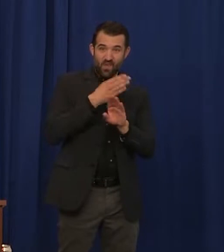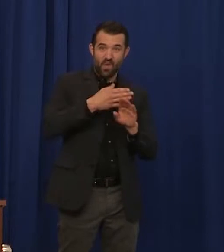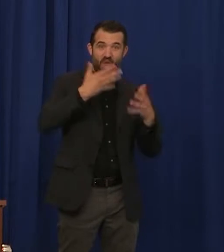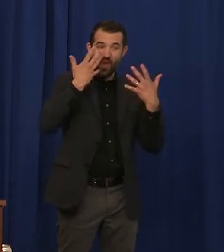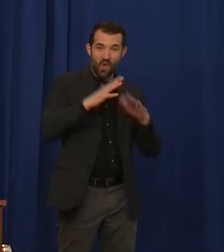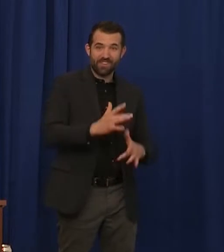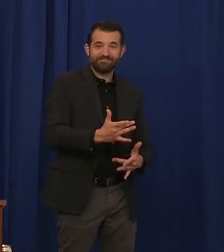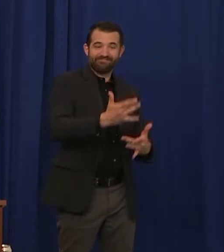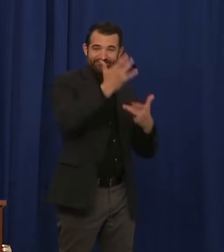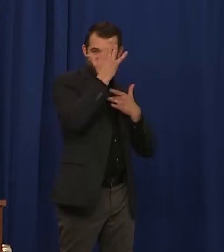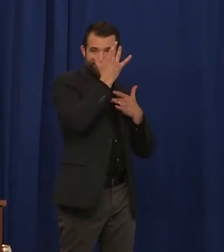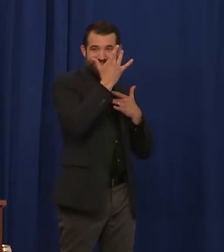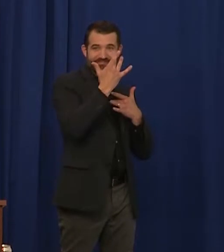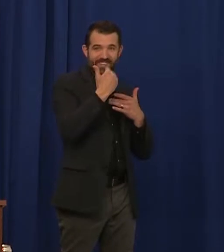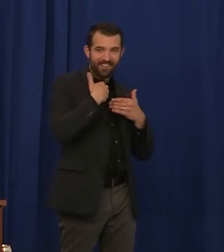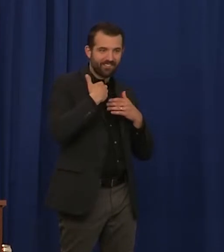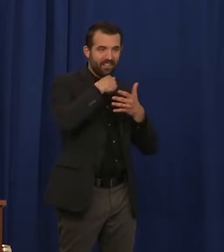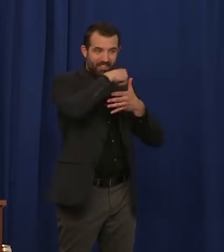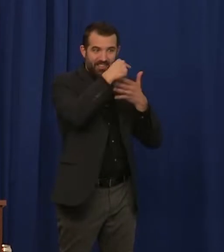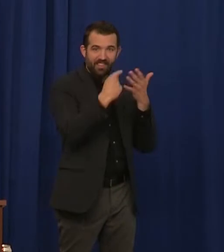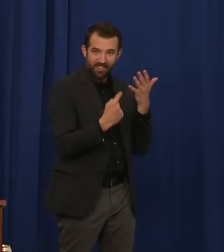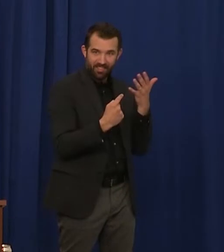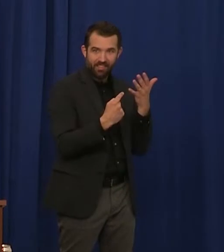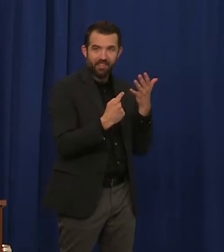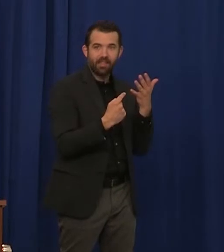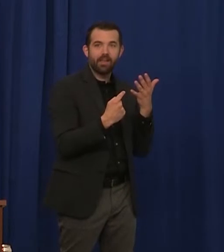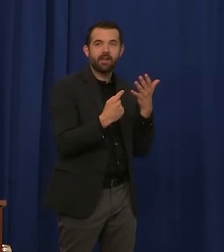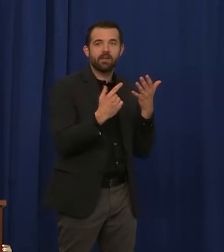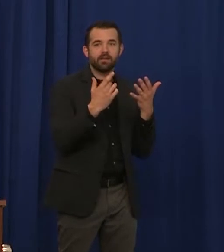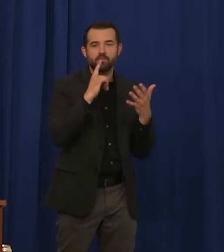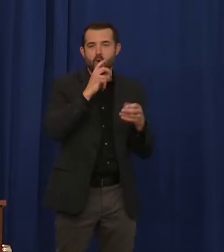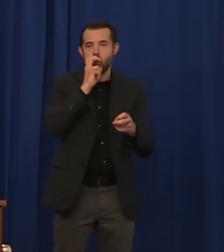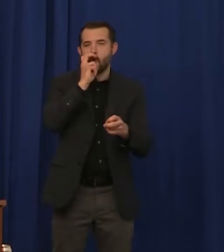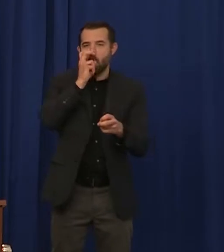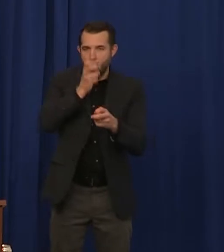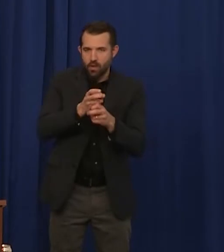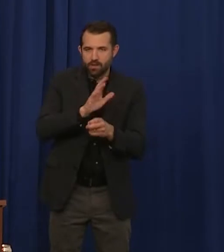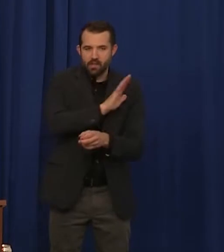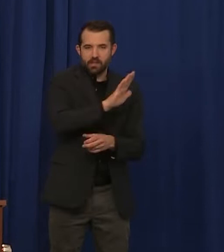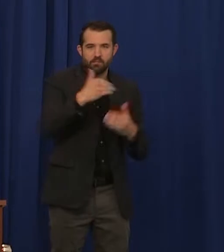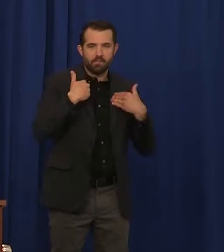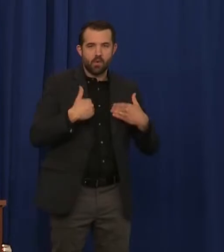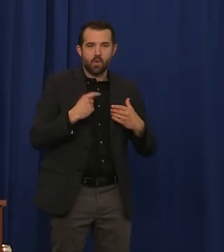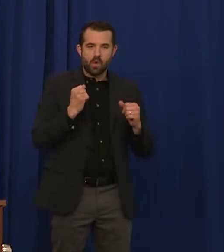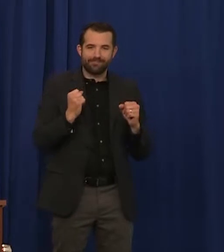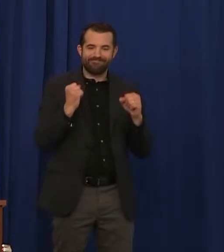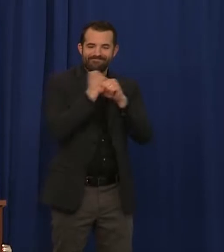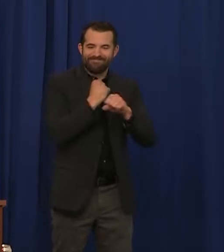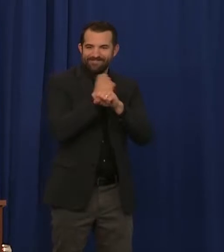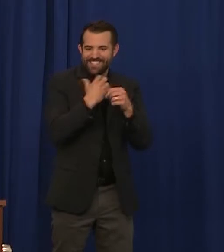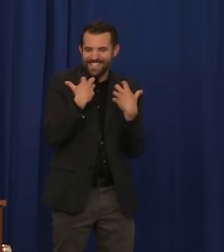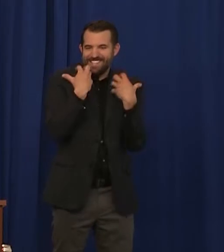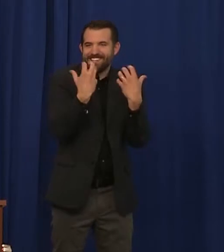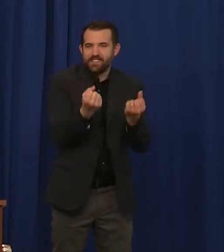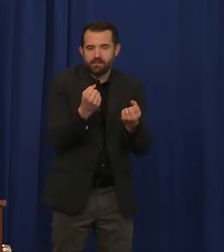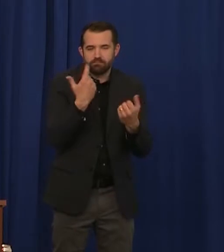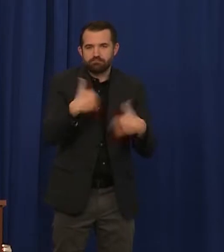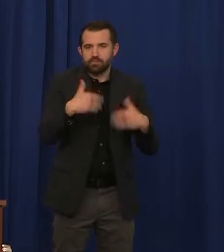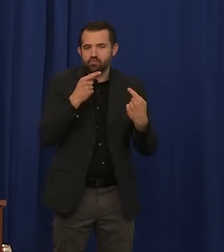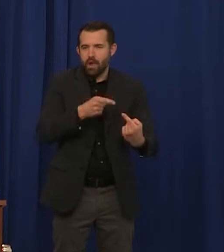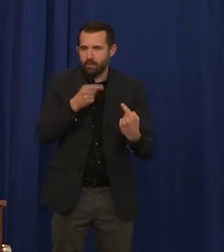harder it is for your body to come out healthy on the other side. And that's a pattern that we've seen and observed to be holding true